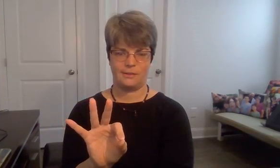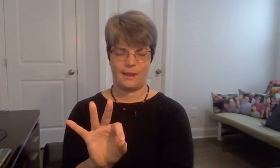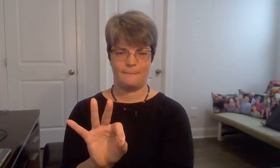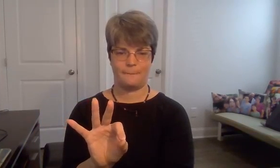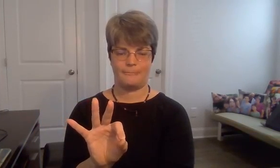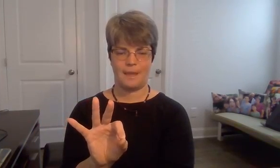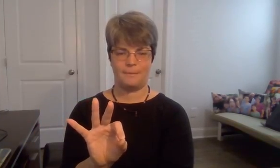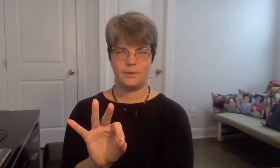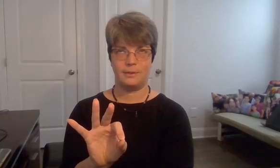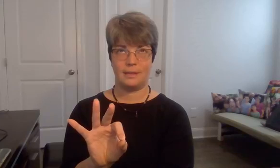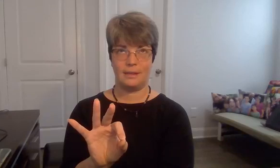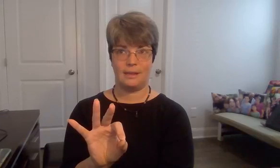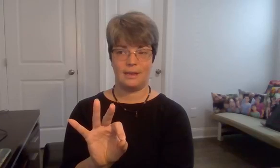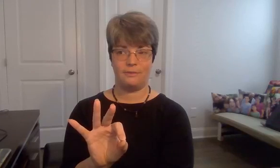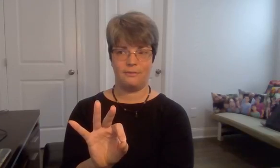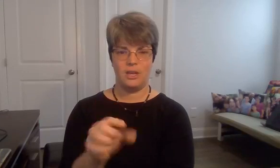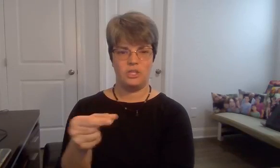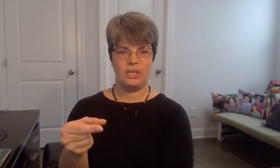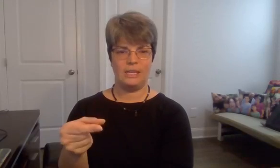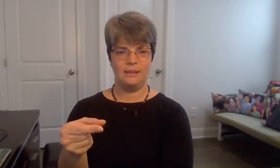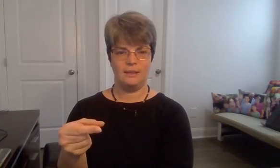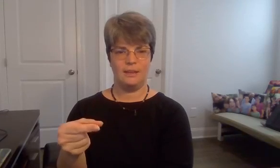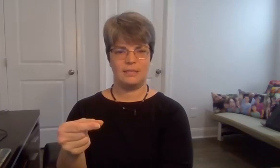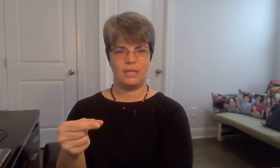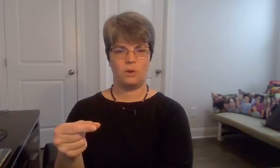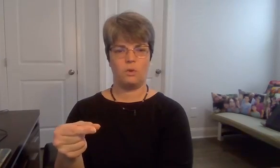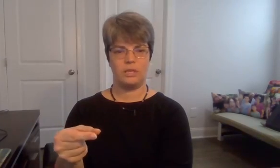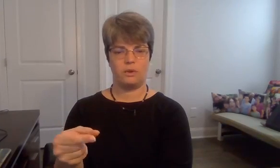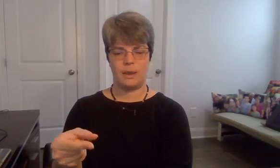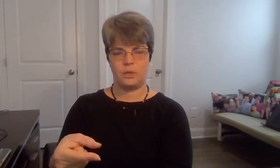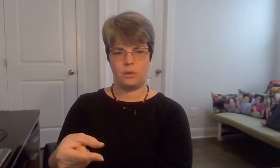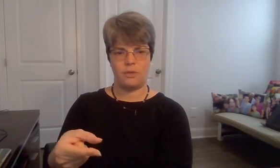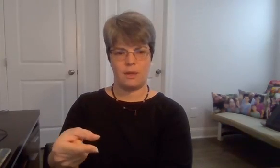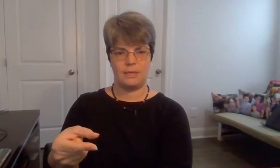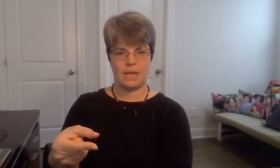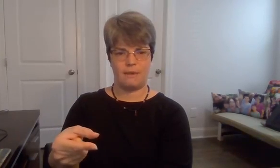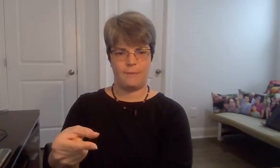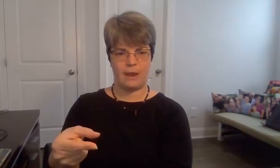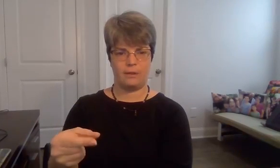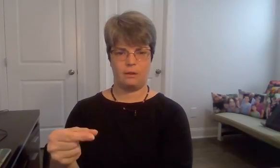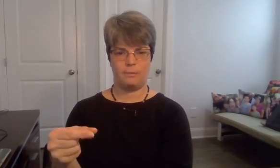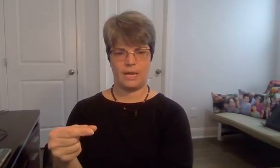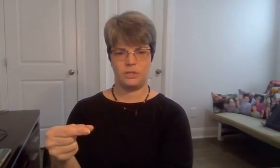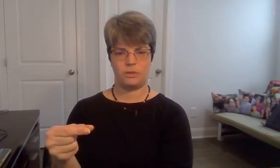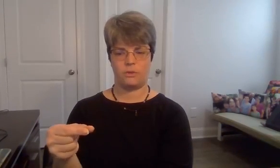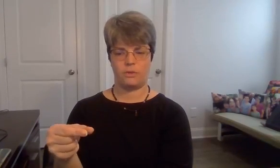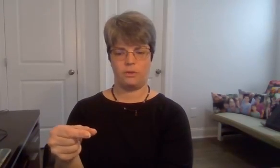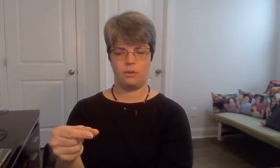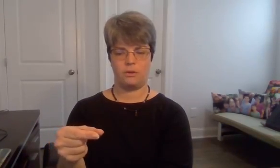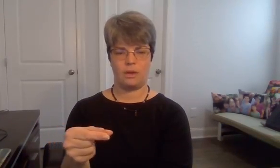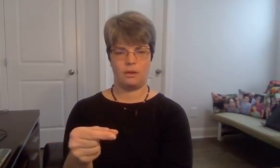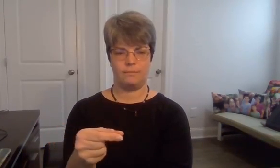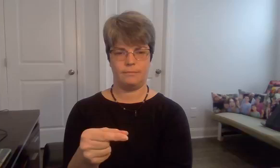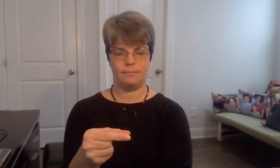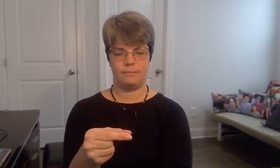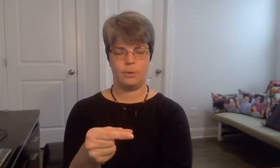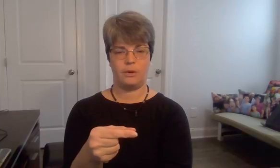Okay, so F, G, it's like you're holding a grape. So your thumb is kind of parallel behind your pointer